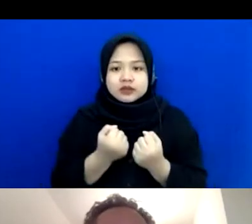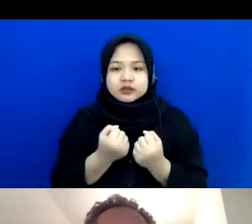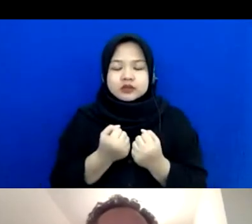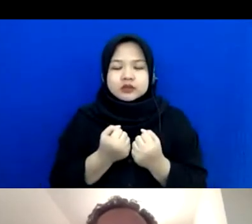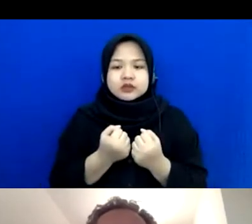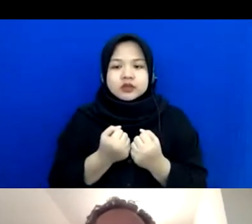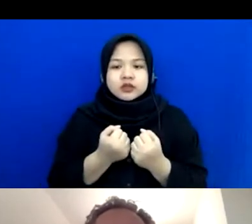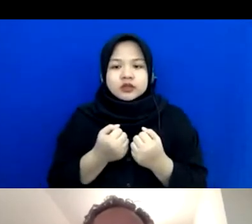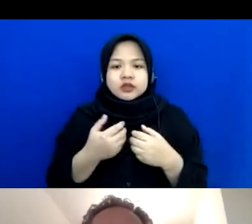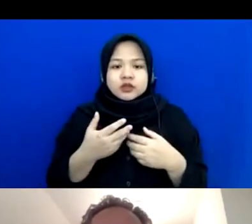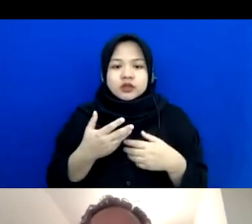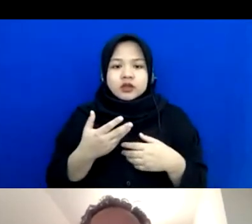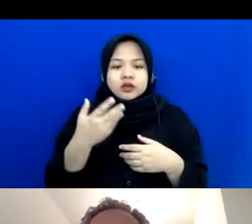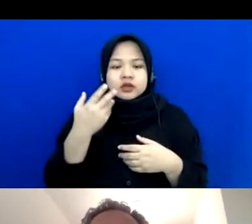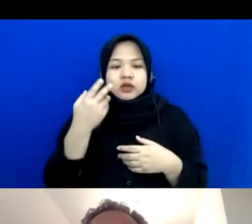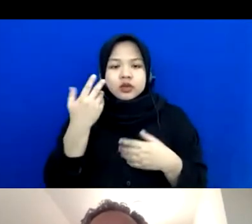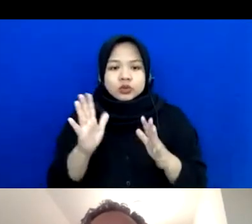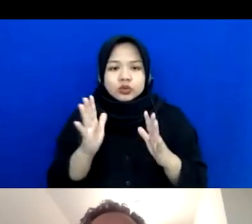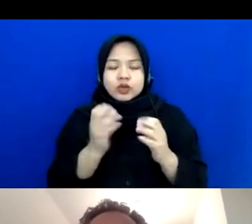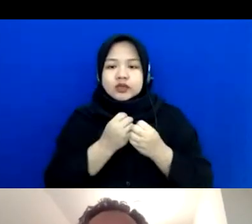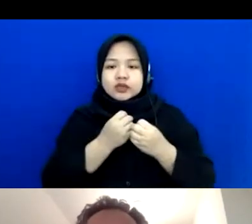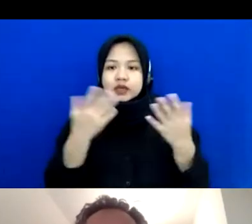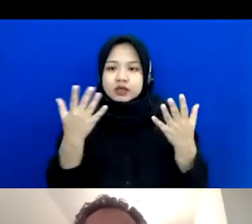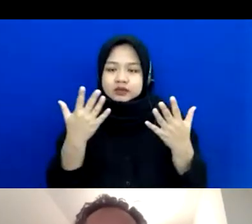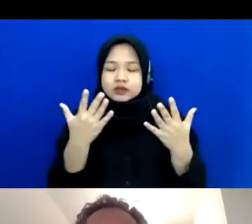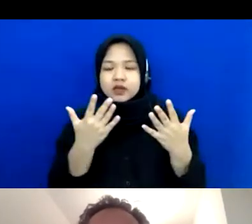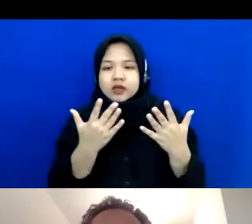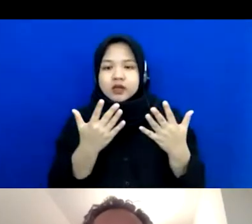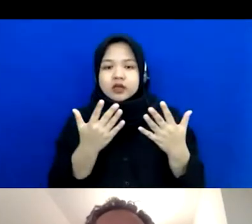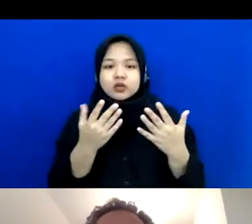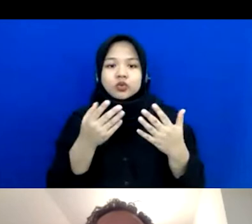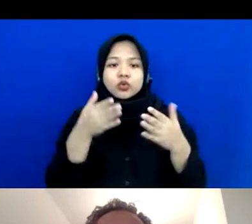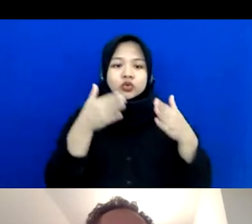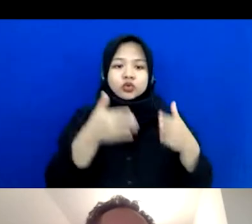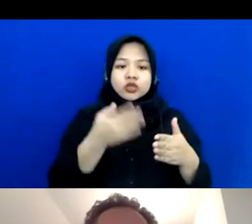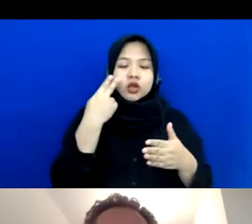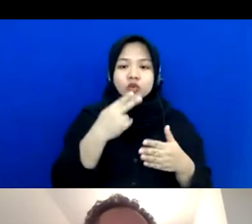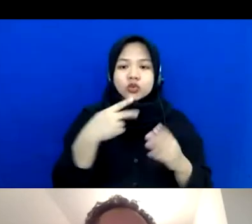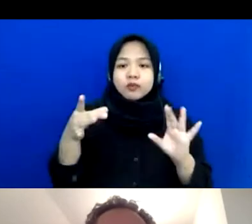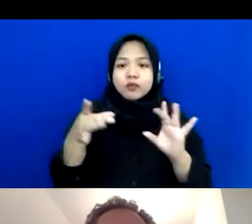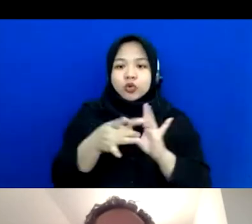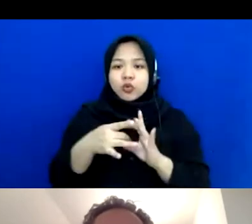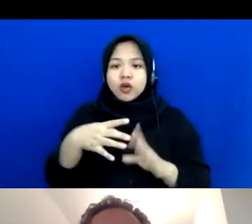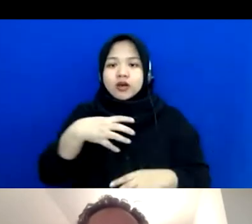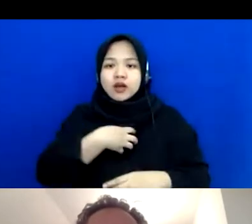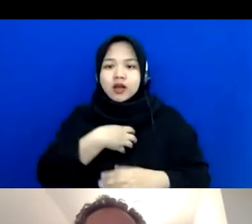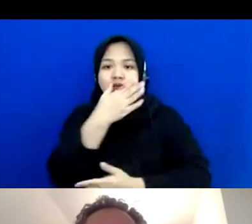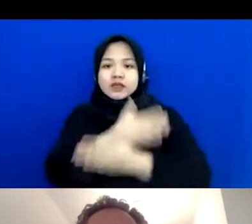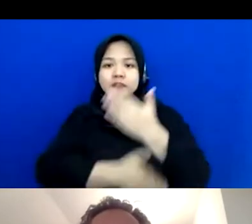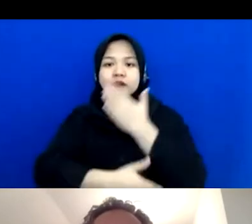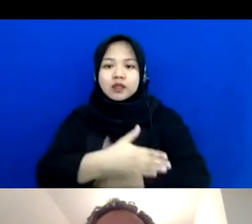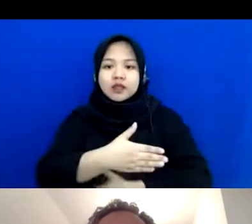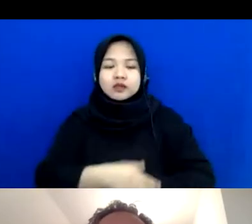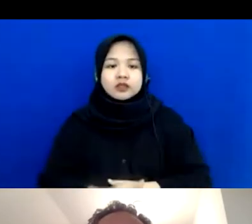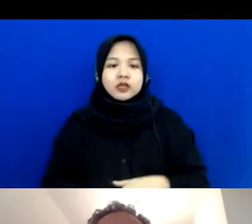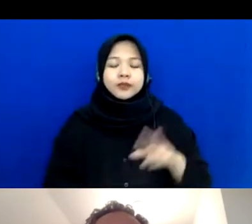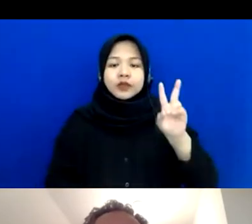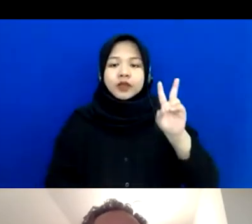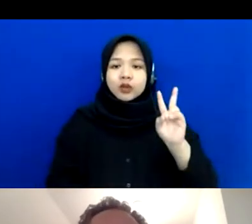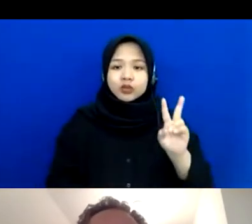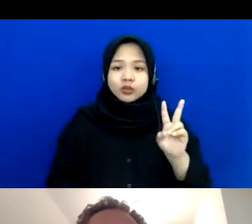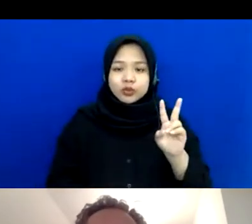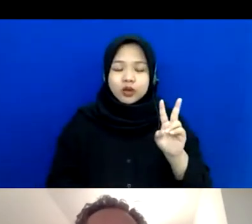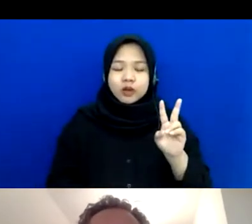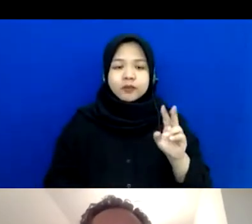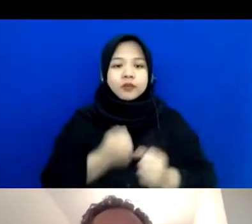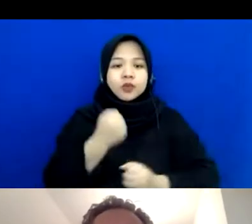social enterprises are defined and treated, and the disability rights. Second, also obviously corporations, as we know, can do a lot